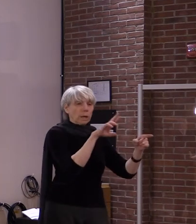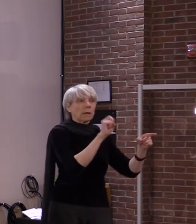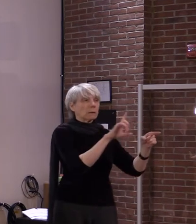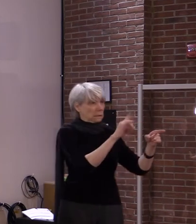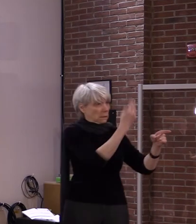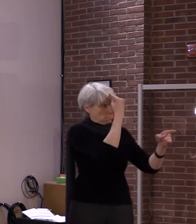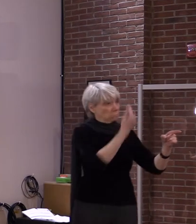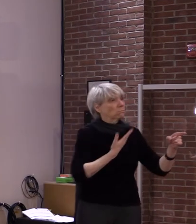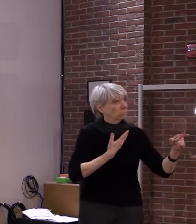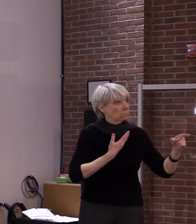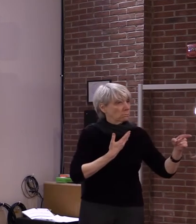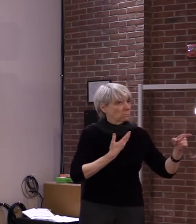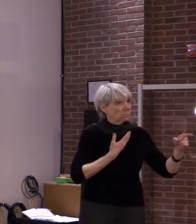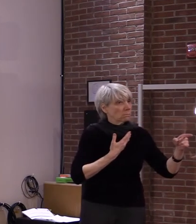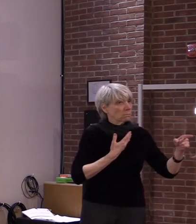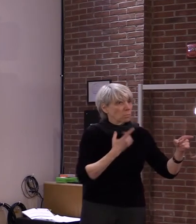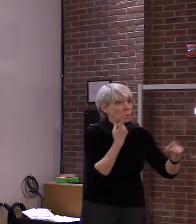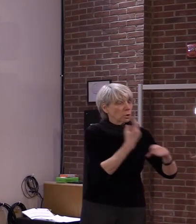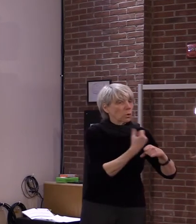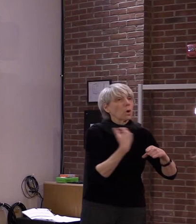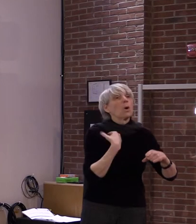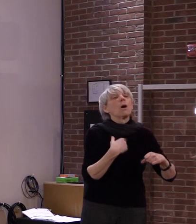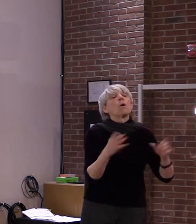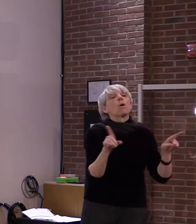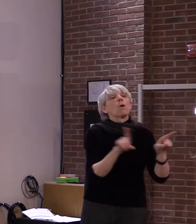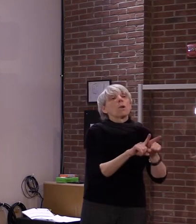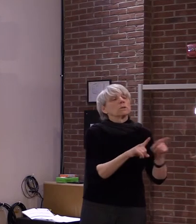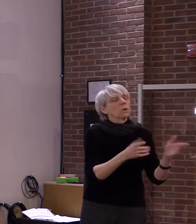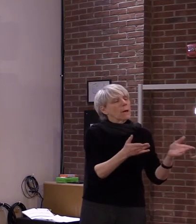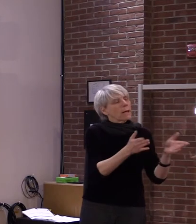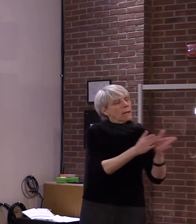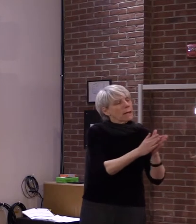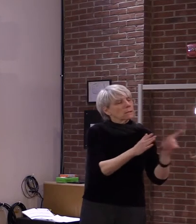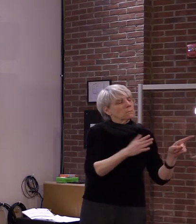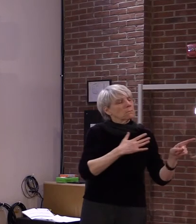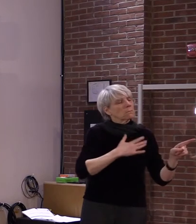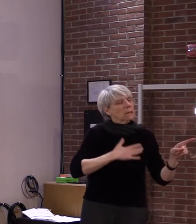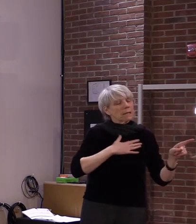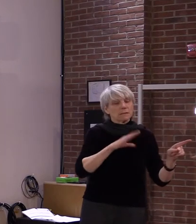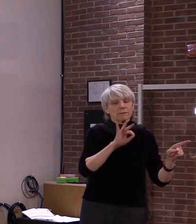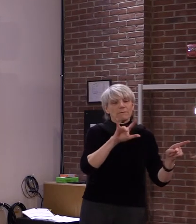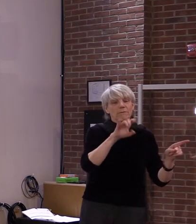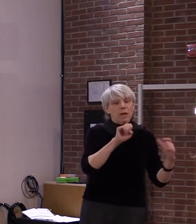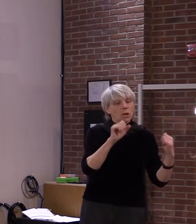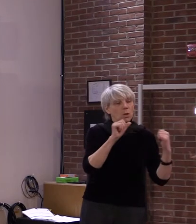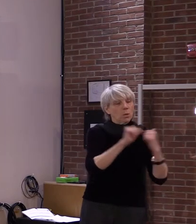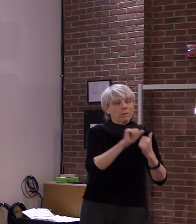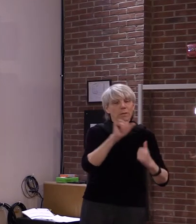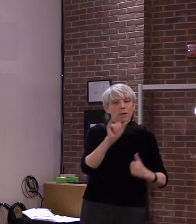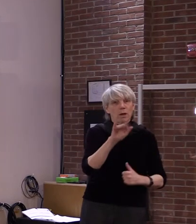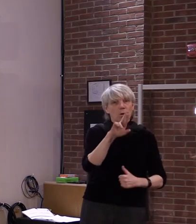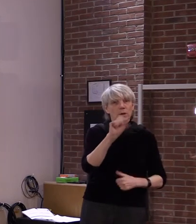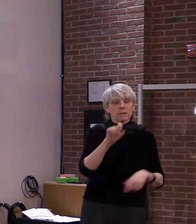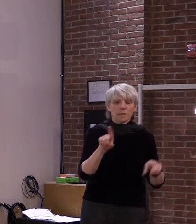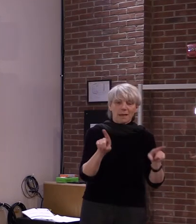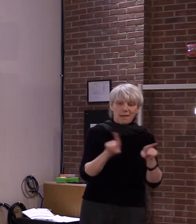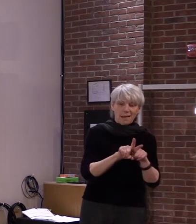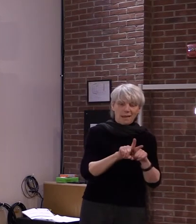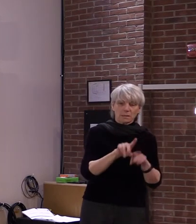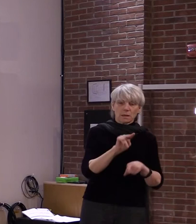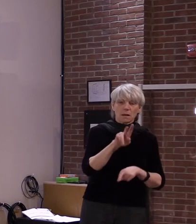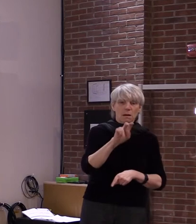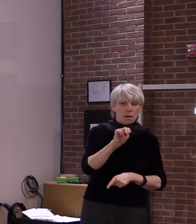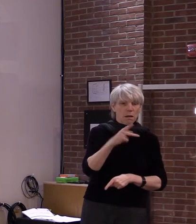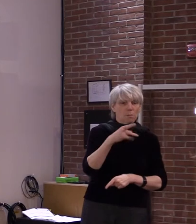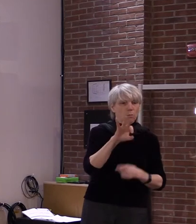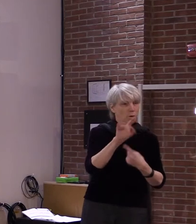i also asked one care if they would file with the irs as a nonprofit which they